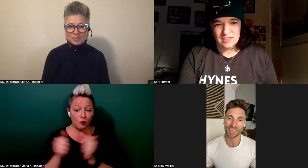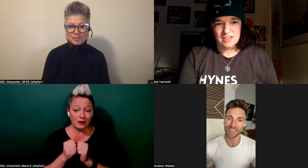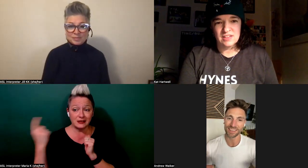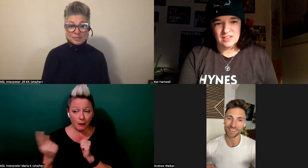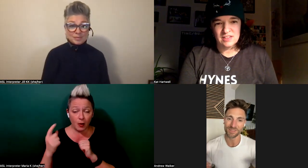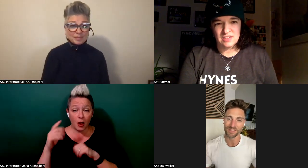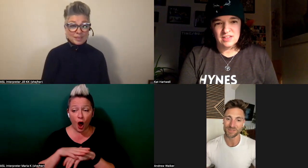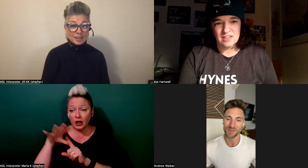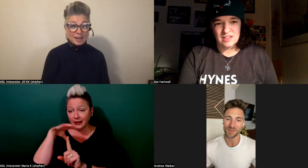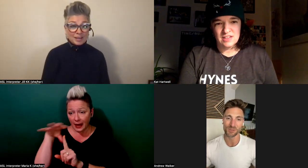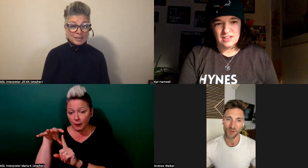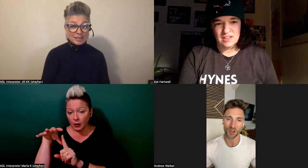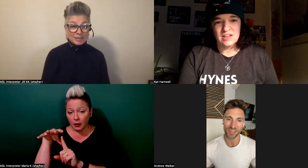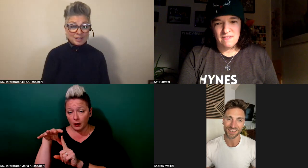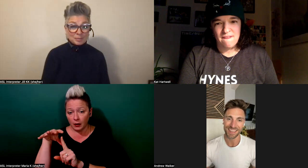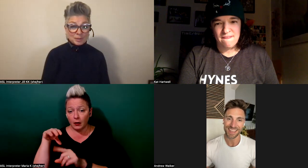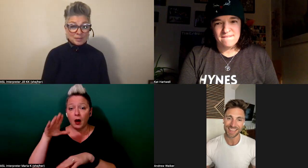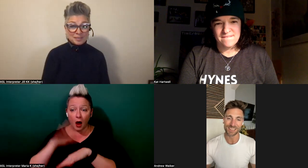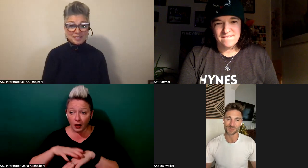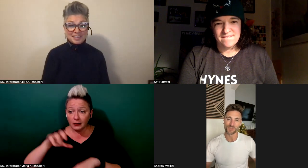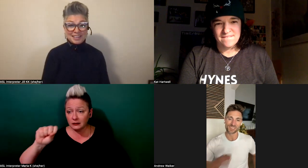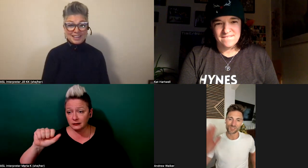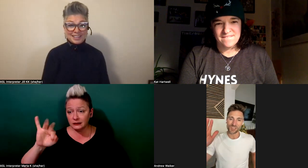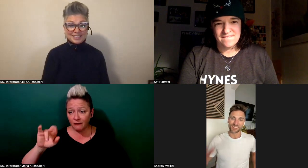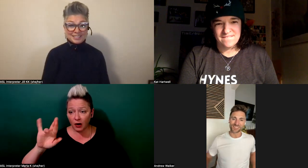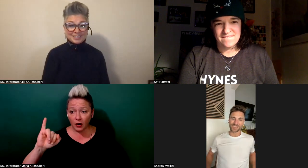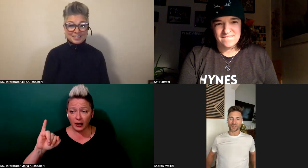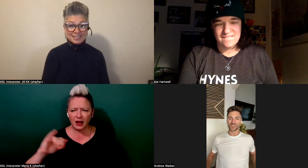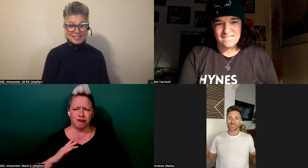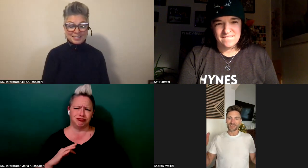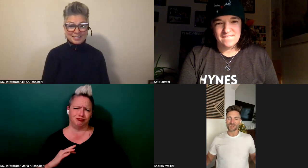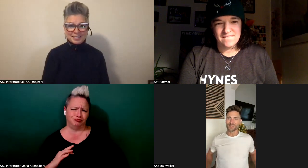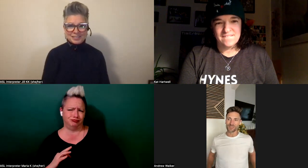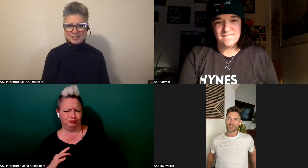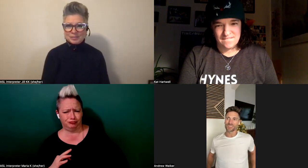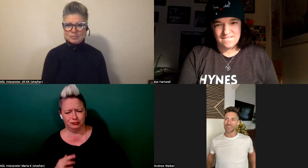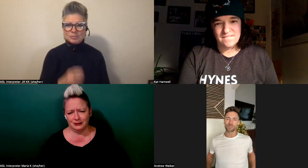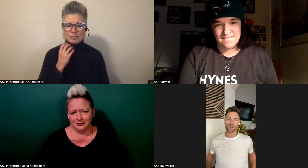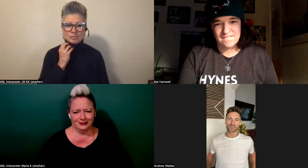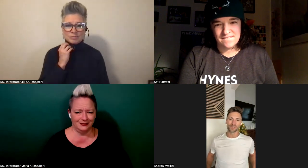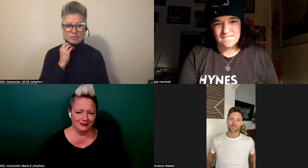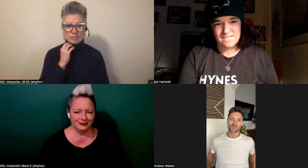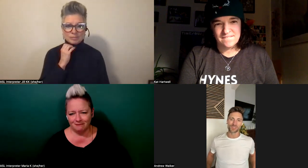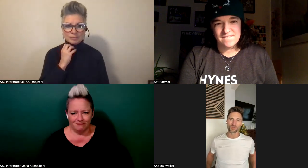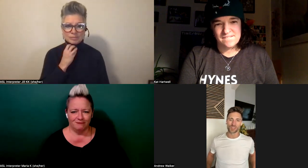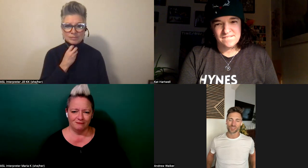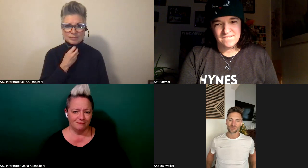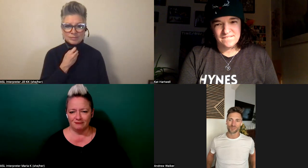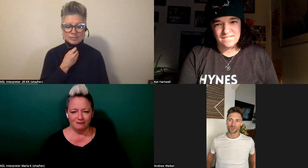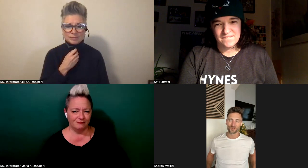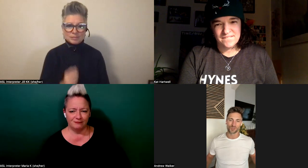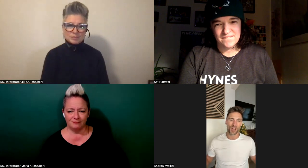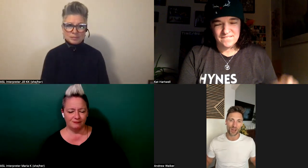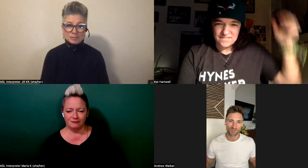camera in on a safari was just, you couldn't get a better